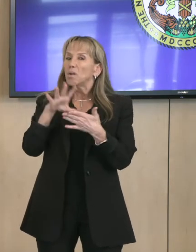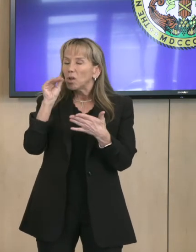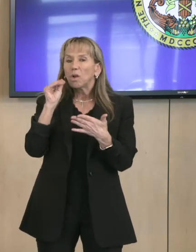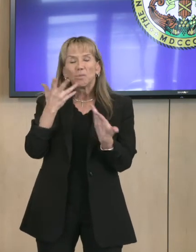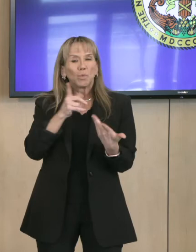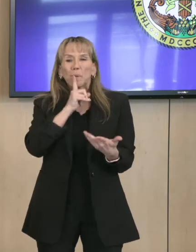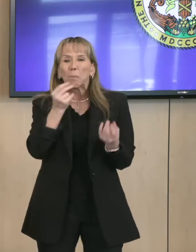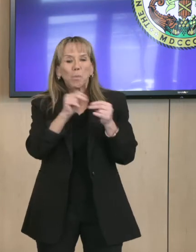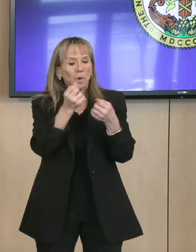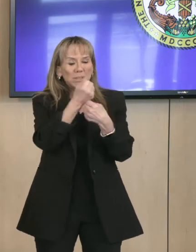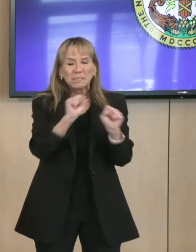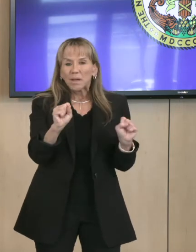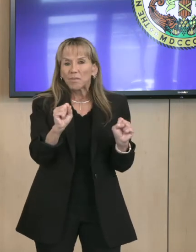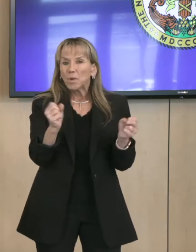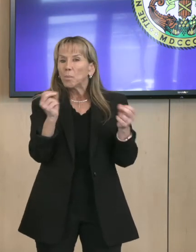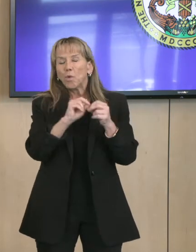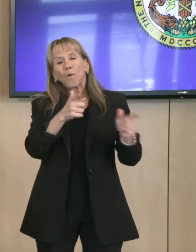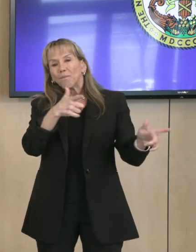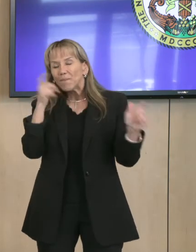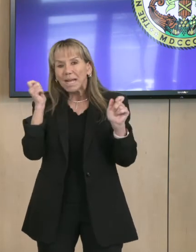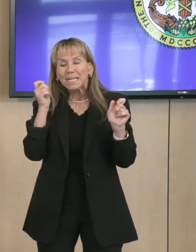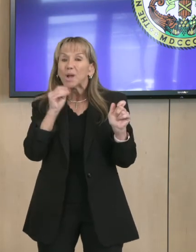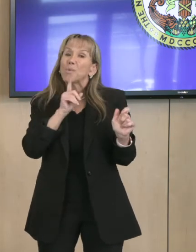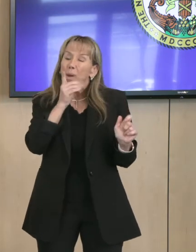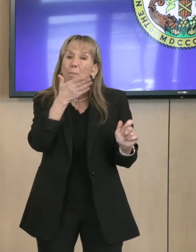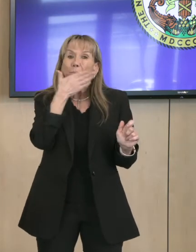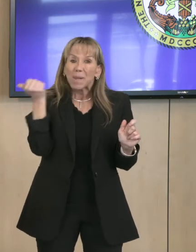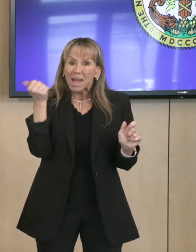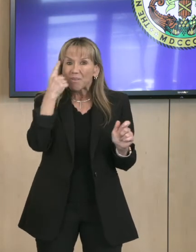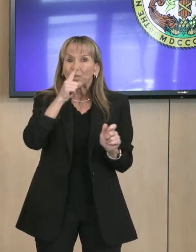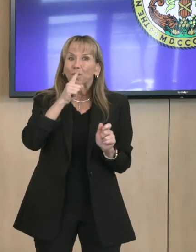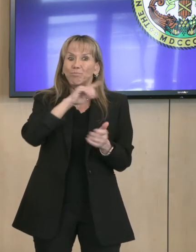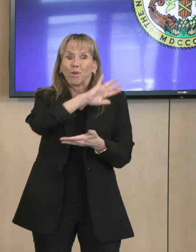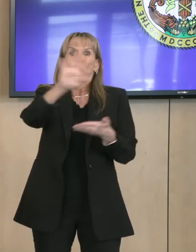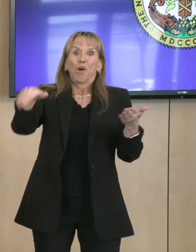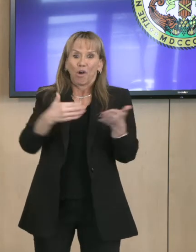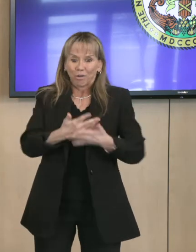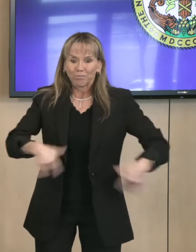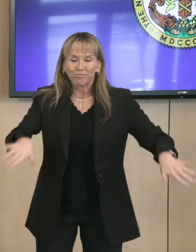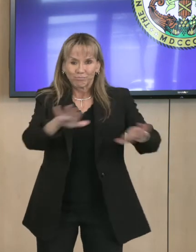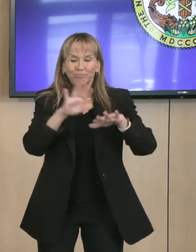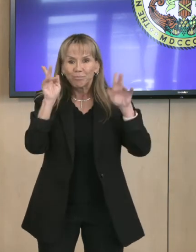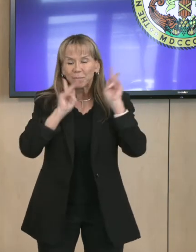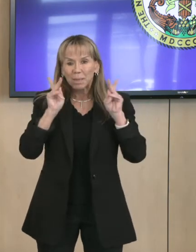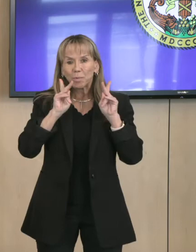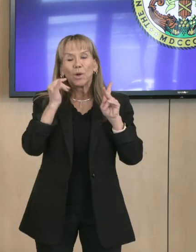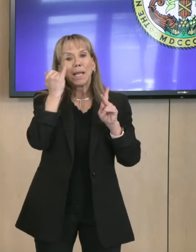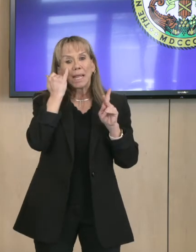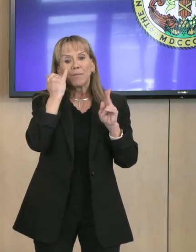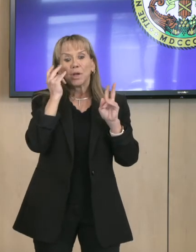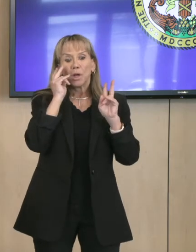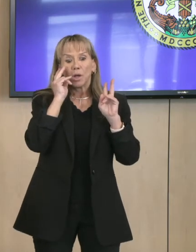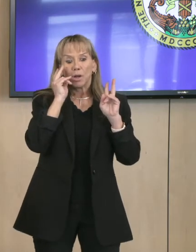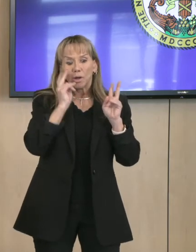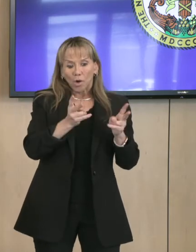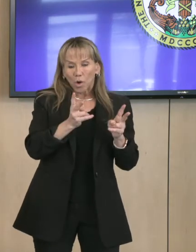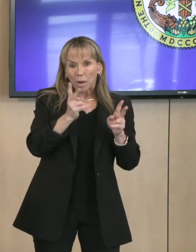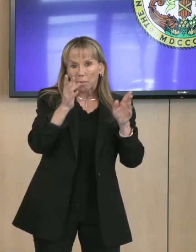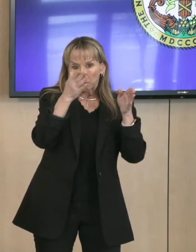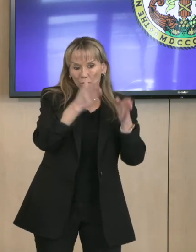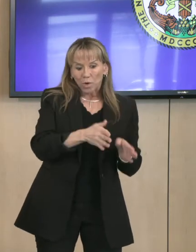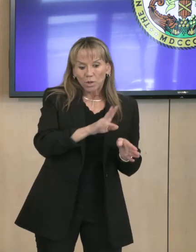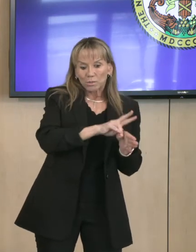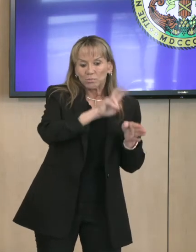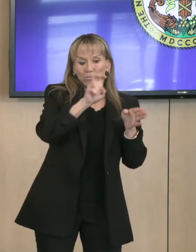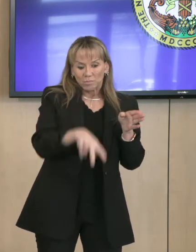and faster and actually better for all involved for individuals to quickly leave